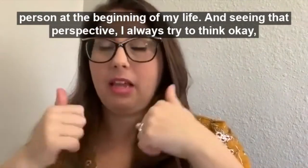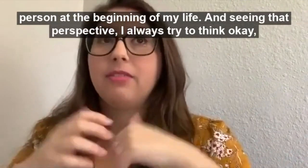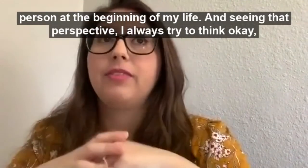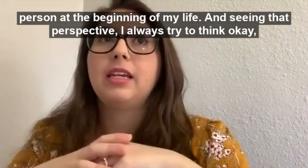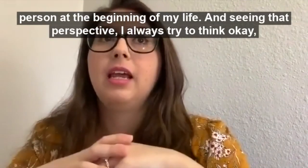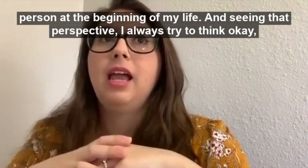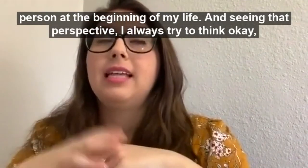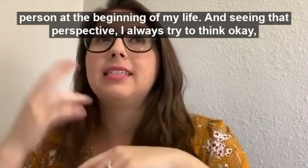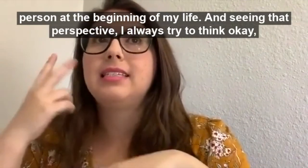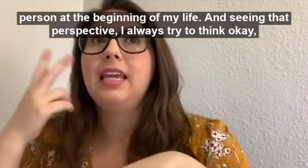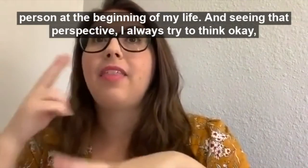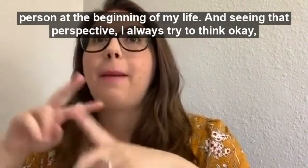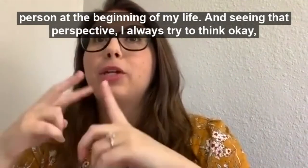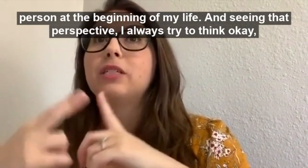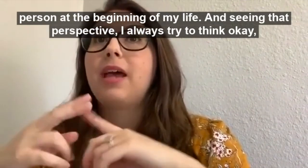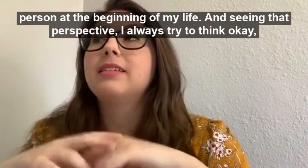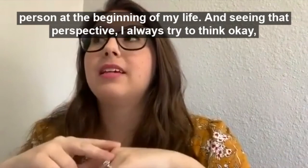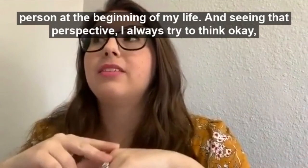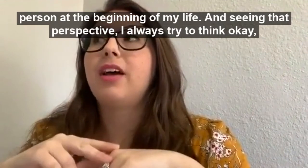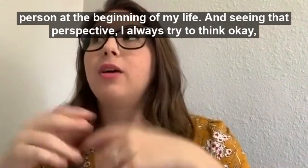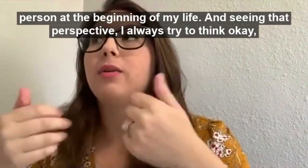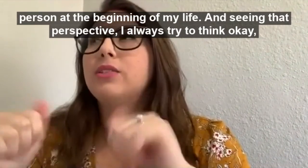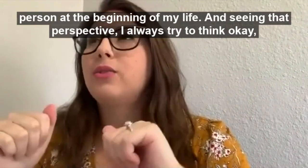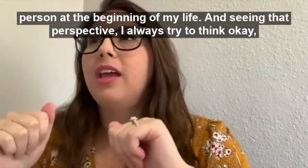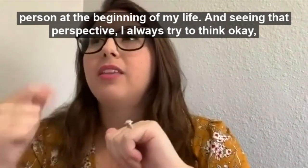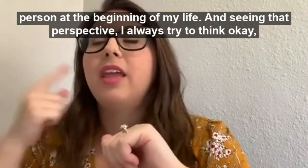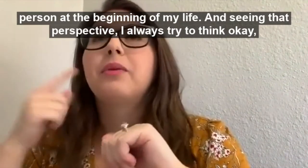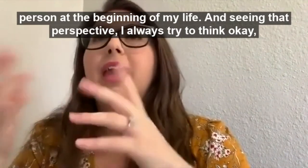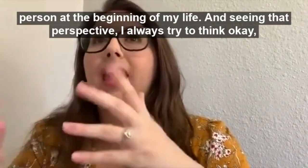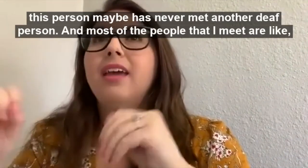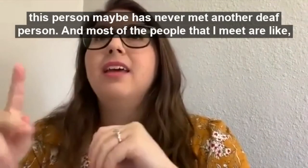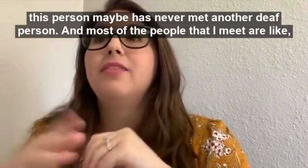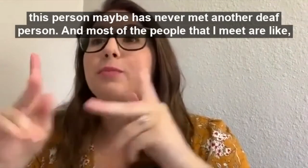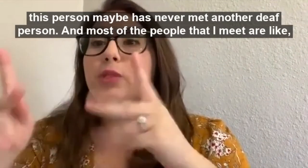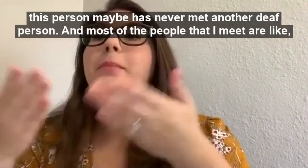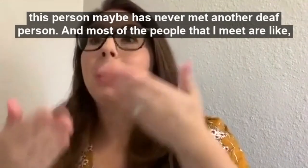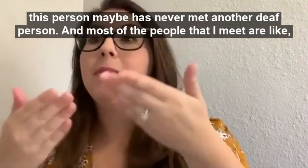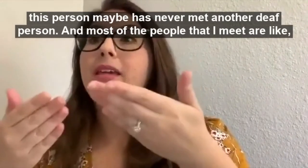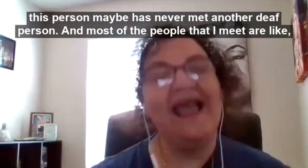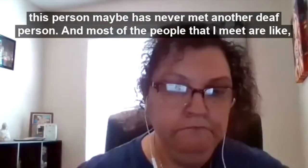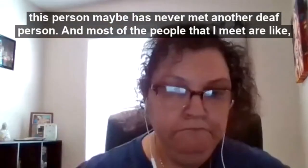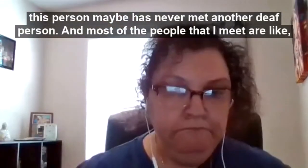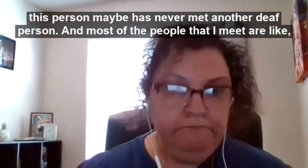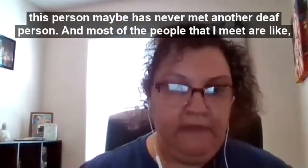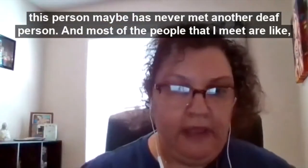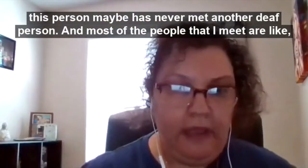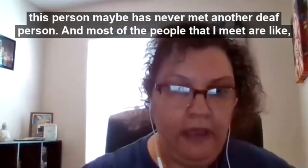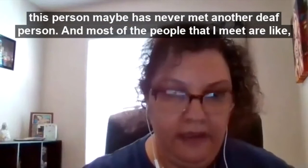life and seeing that perspective, I always try to think, okay, this person maybe has never met another deaf person,